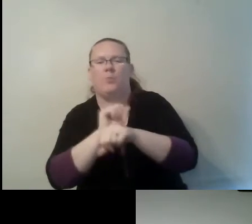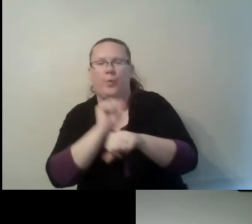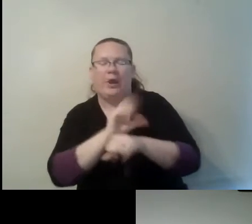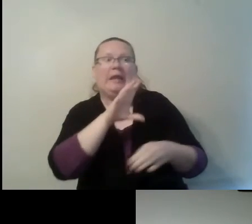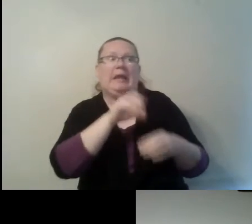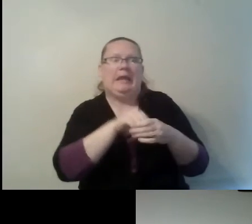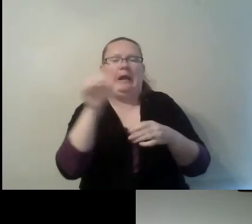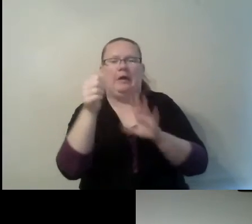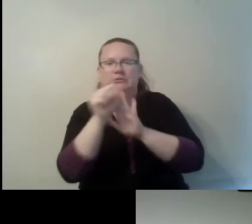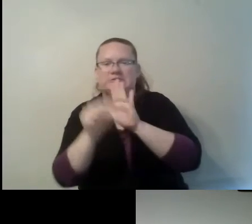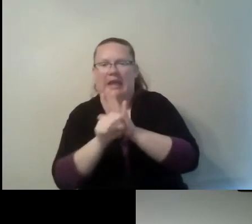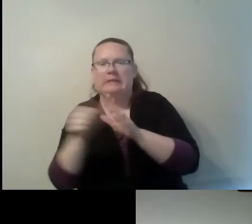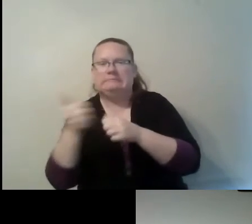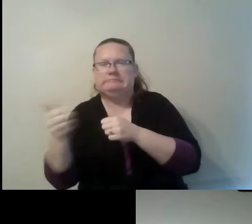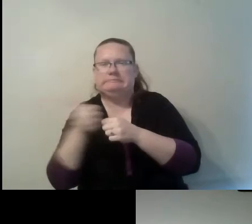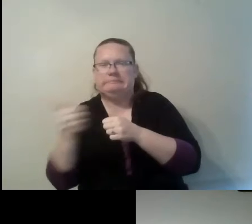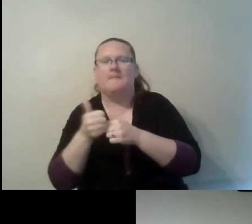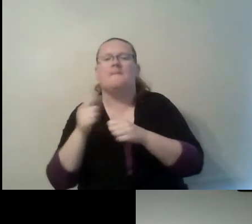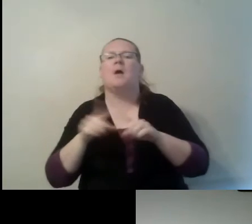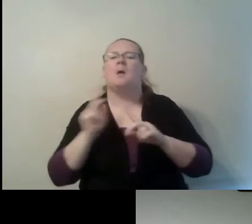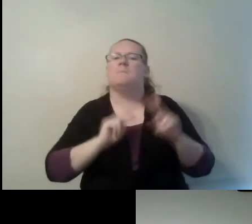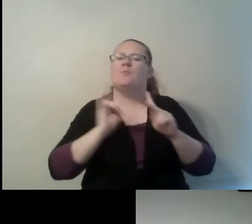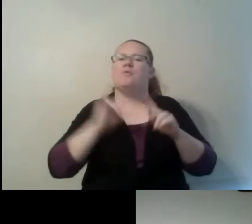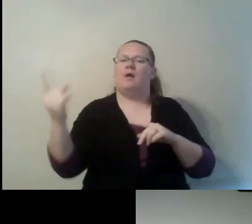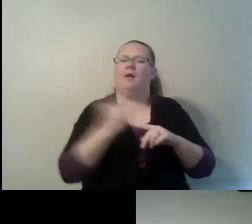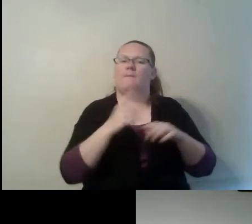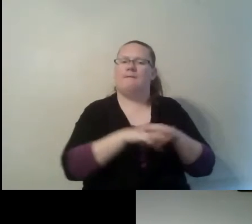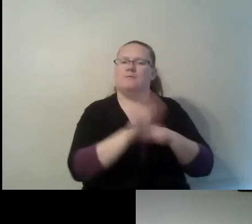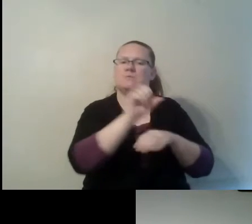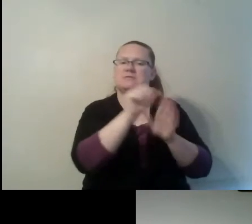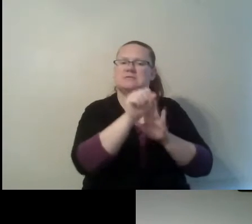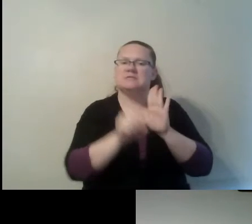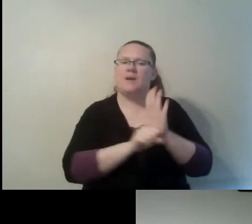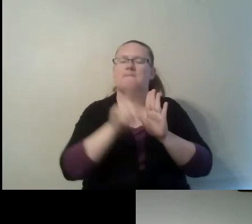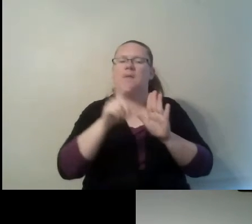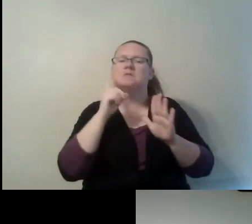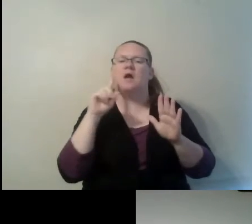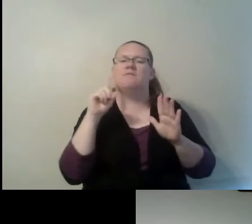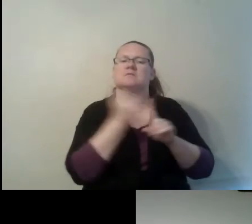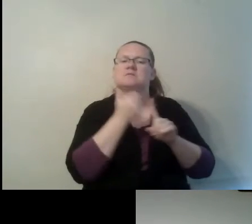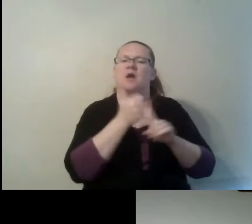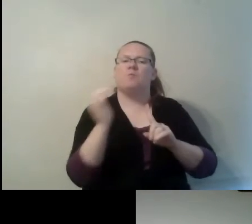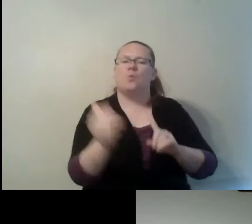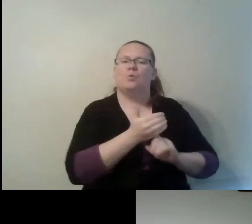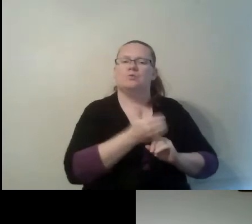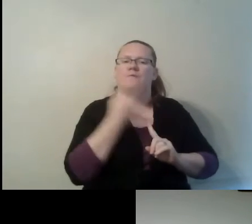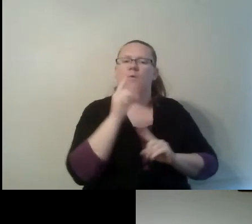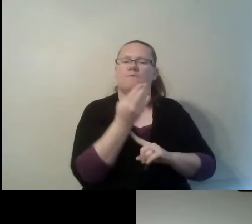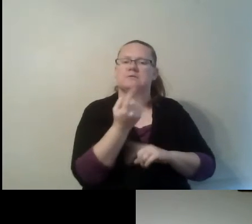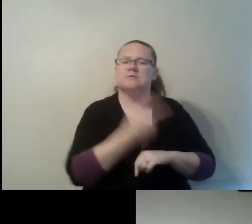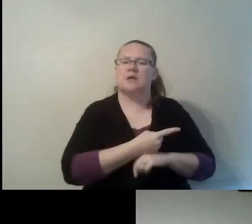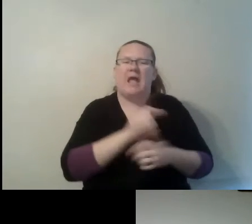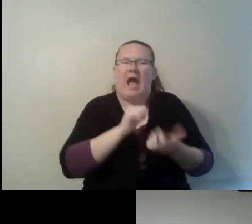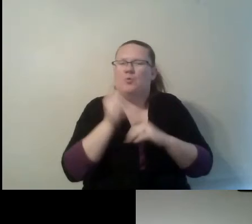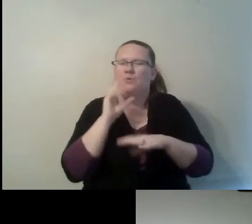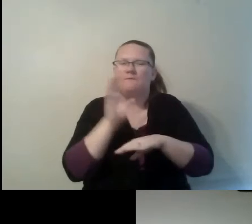required people coming into the state to be self-quarantined for 14 days. How in the world do you enforce that?